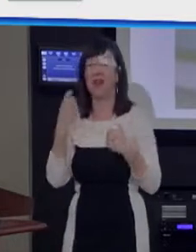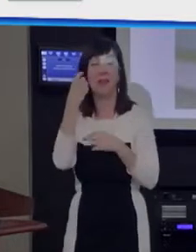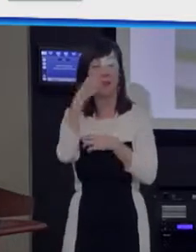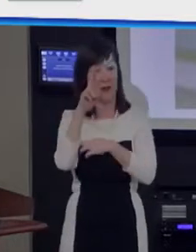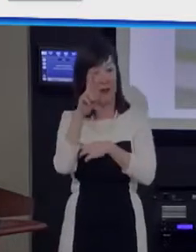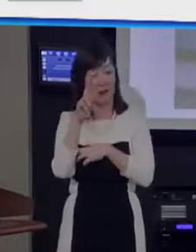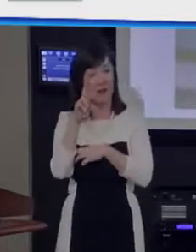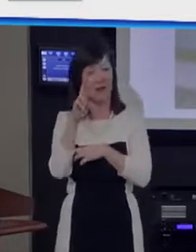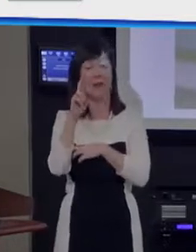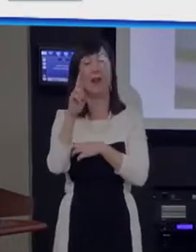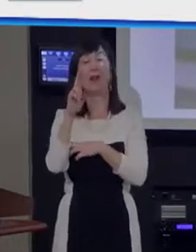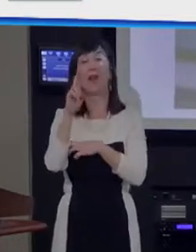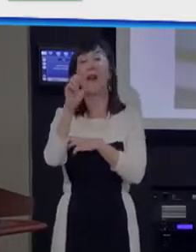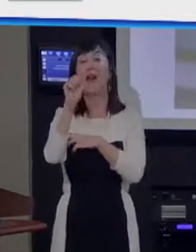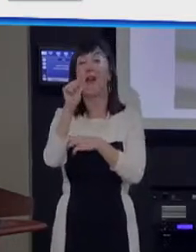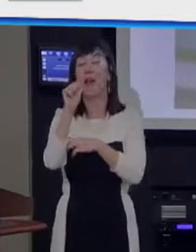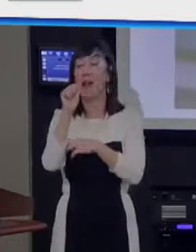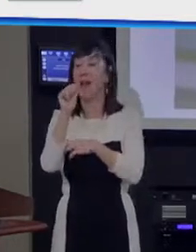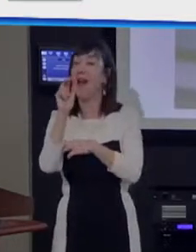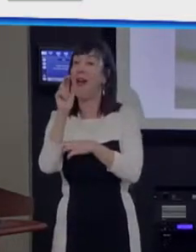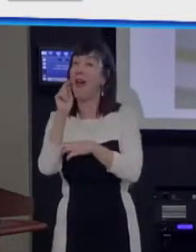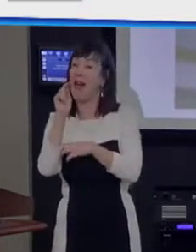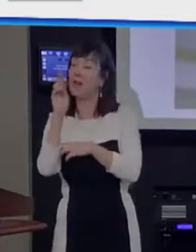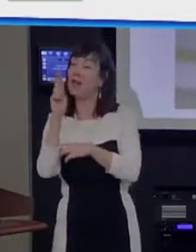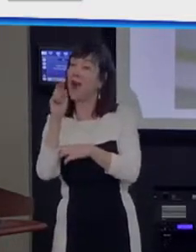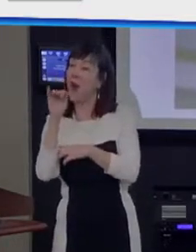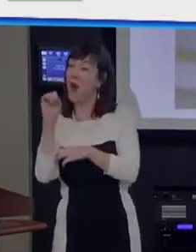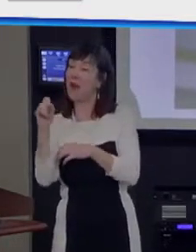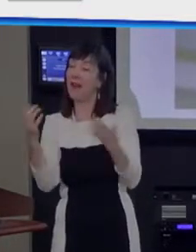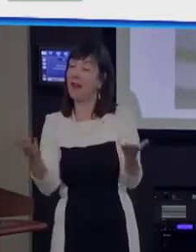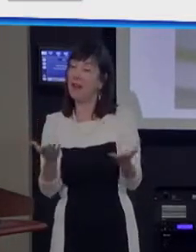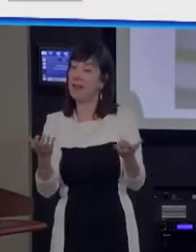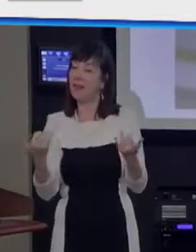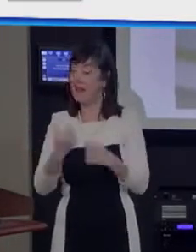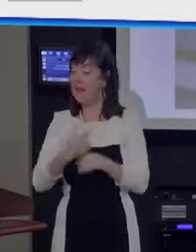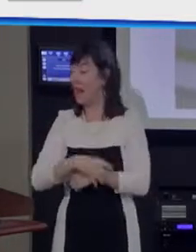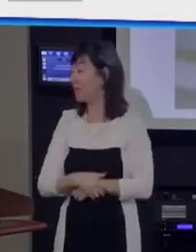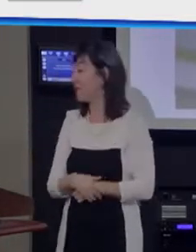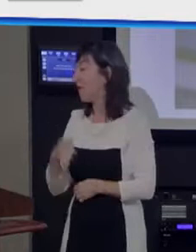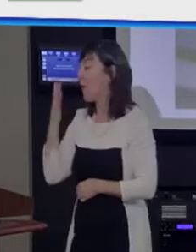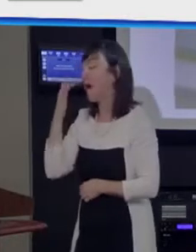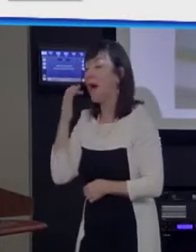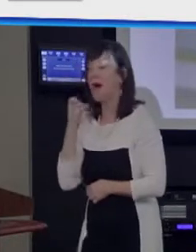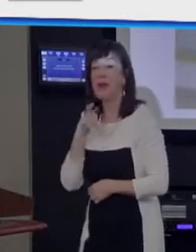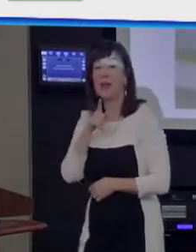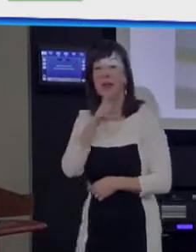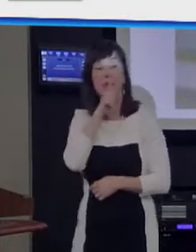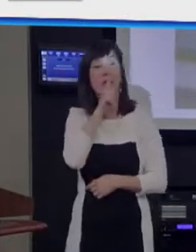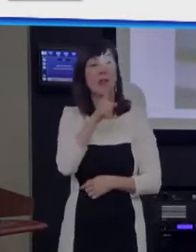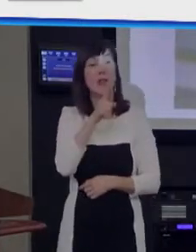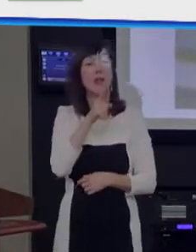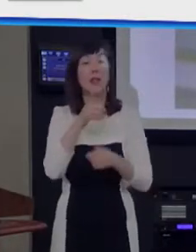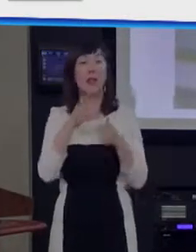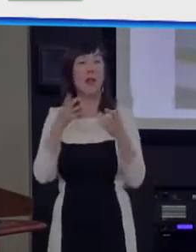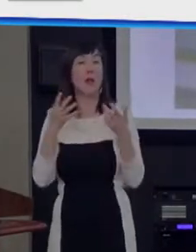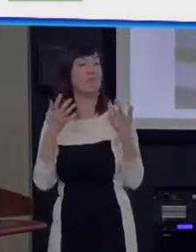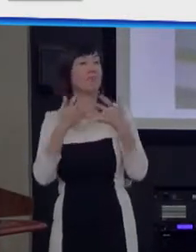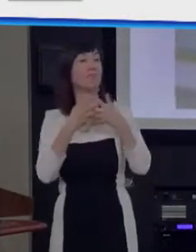between researchers and practitioners. We are delighted today to welcome Dr. Daniel